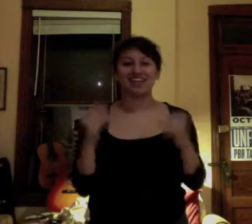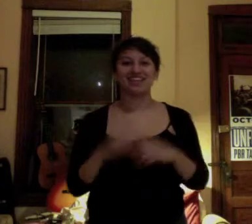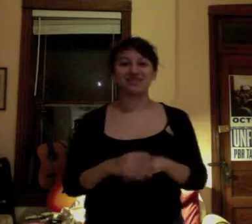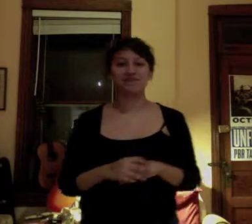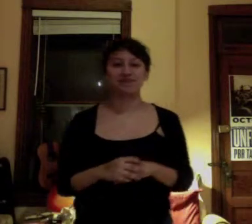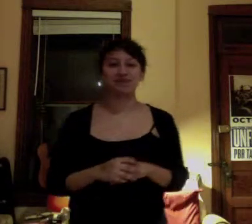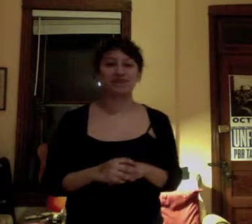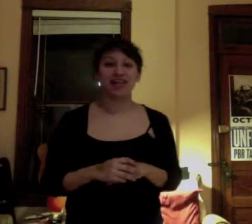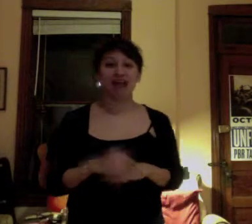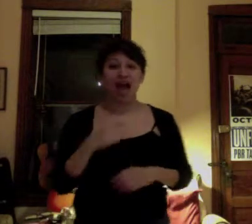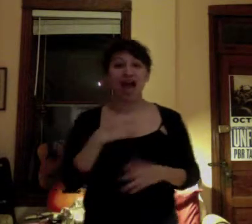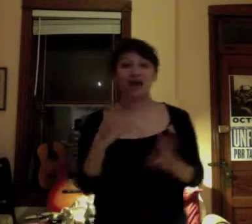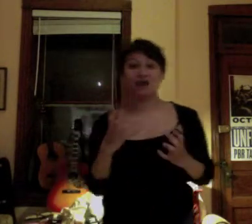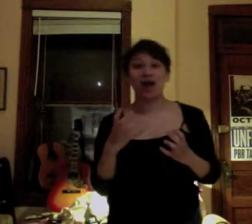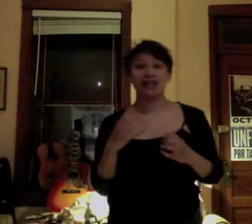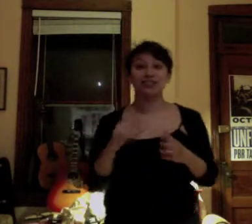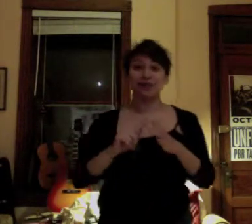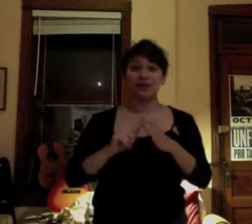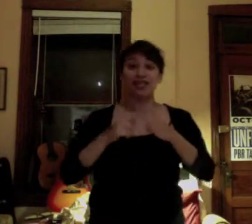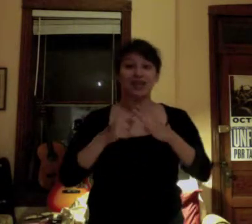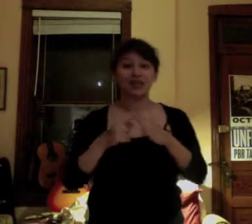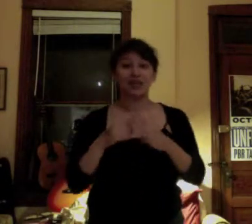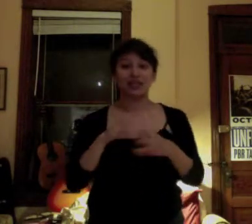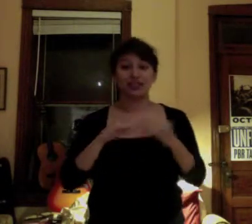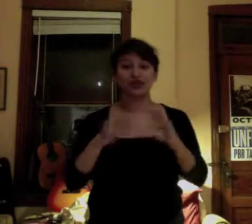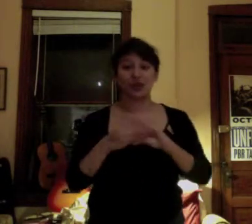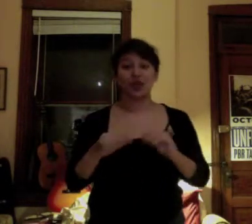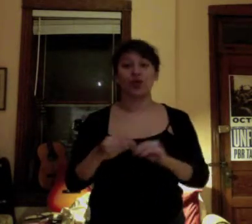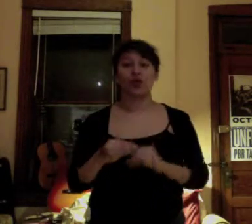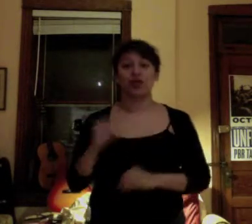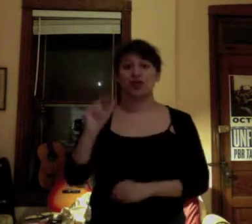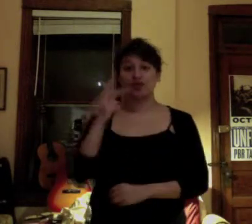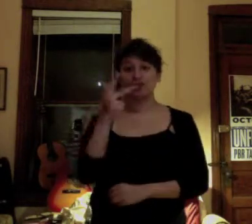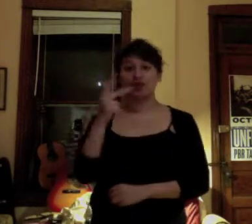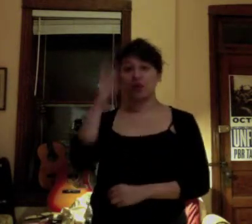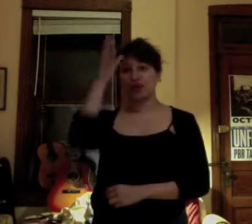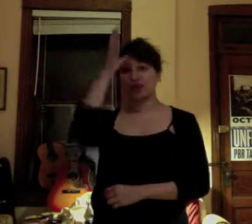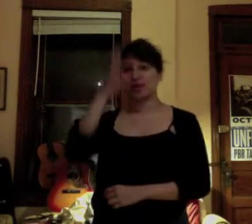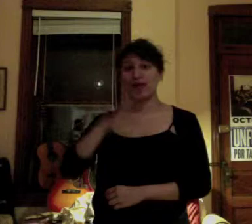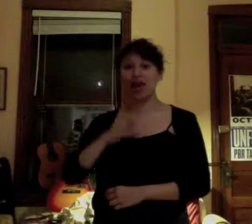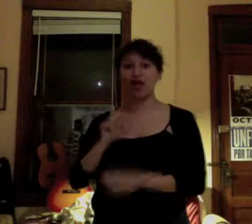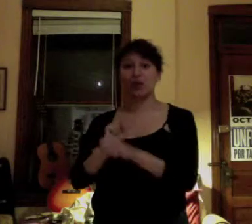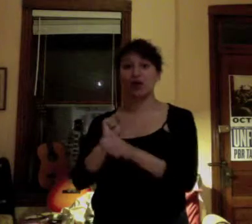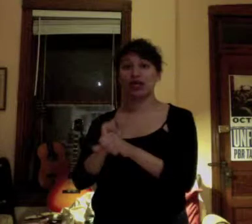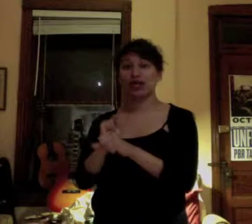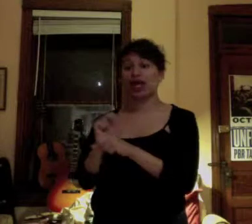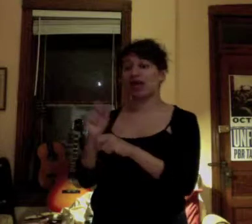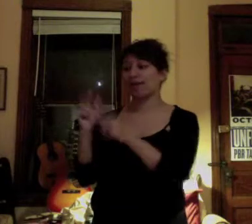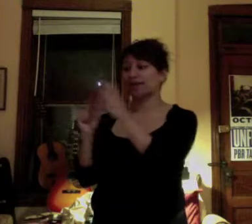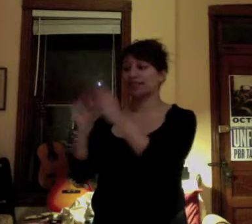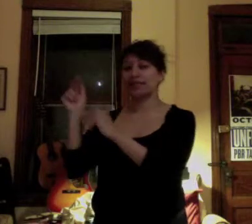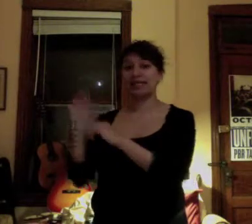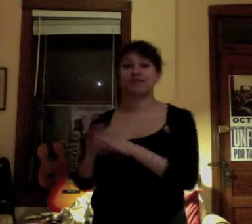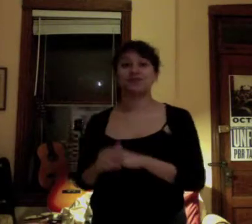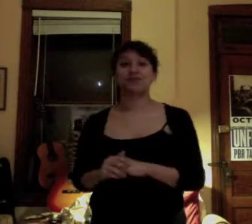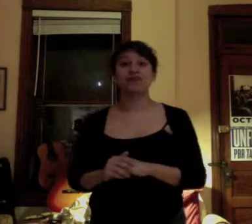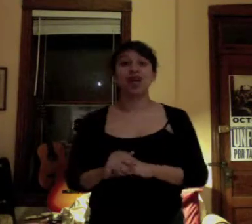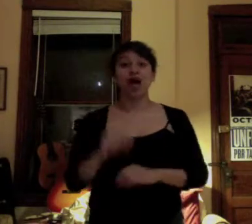a building. A little boy happened by and asked the first brick mason, "What are you doing?" Without even looking up,